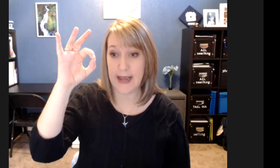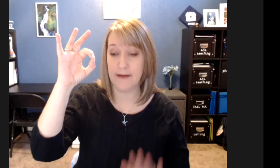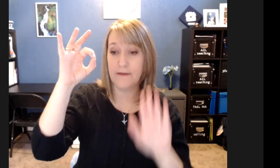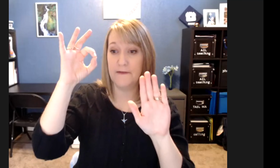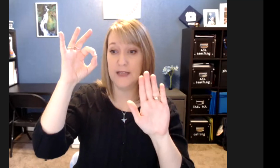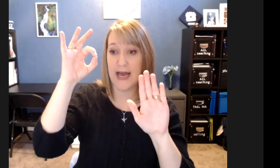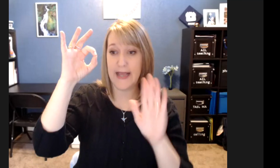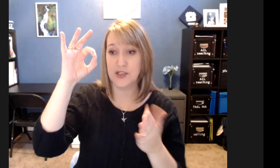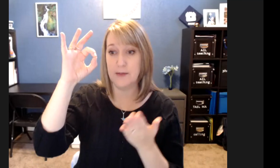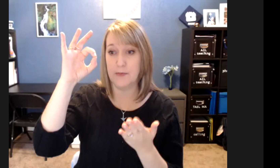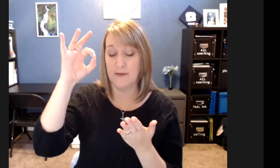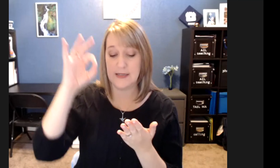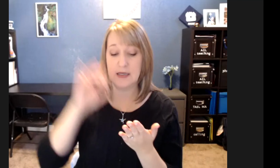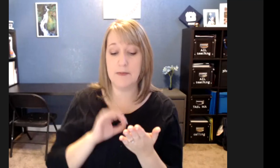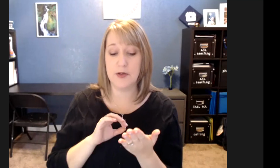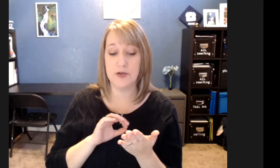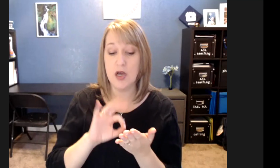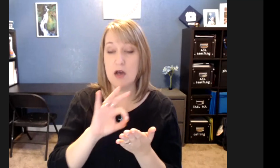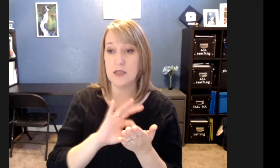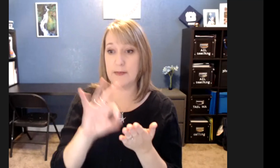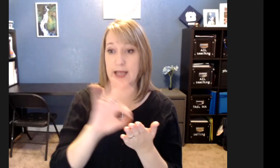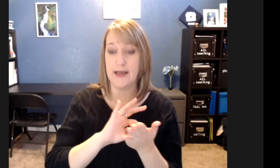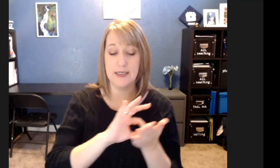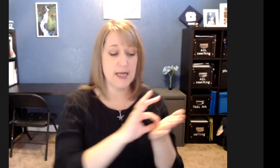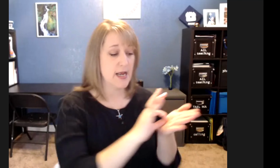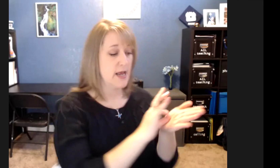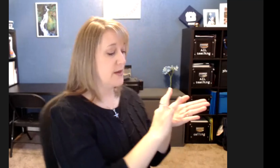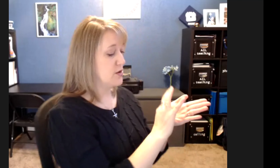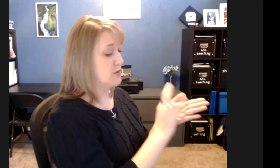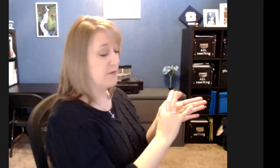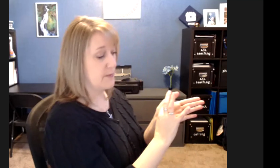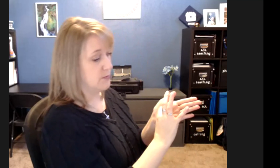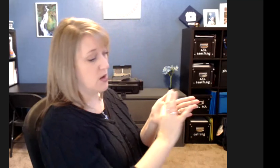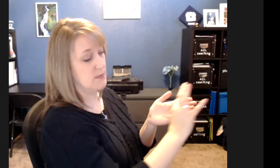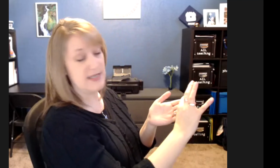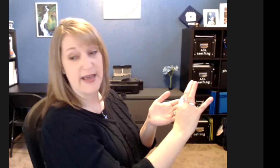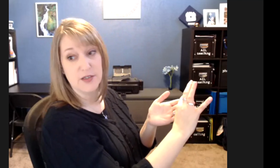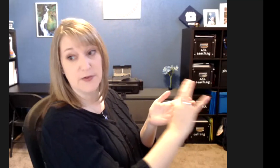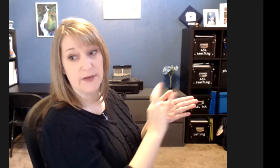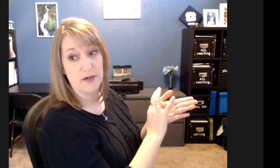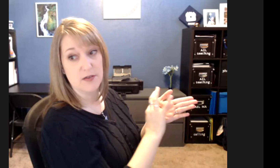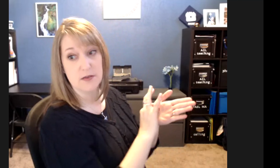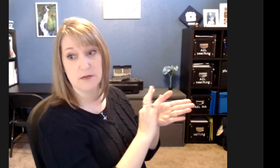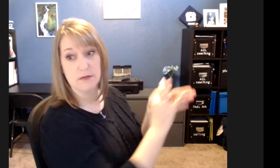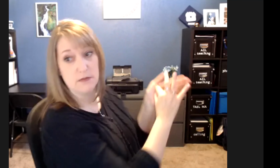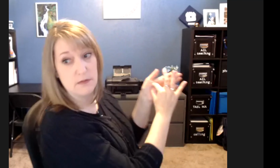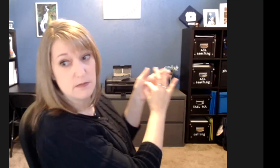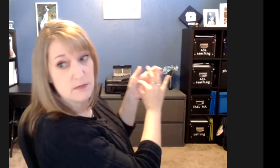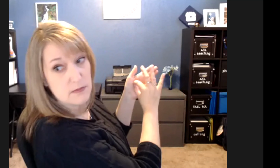hand, flat hand shape, palm facing up on your non-dominant hand. Then you move from your palm to the edge of your fingers.